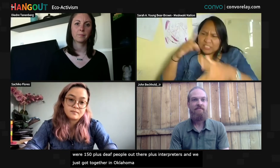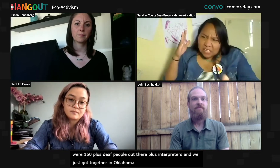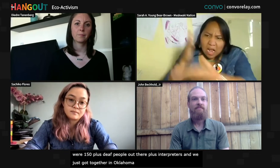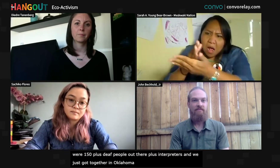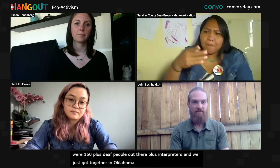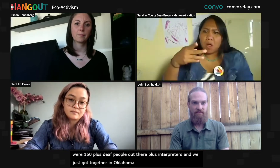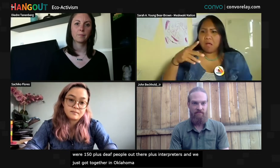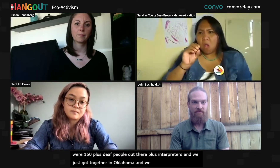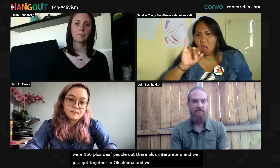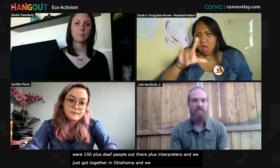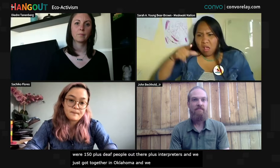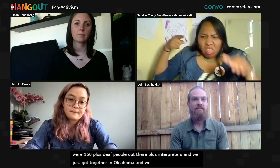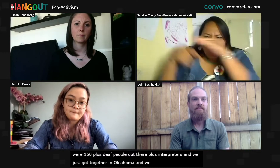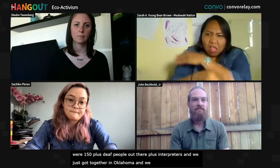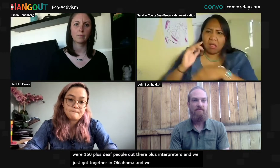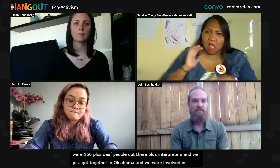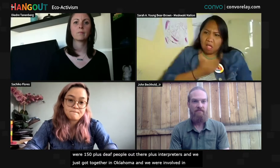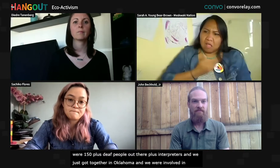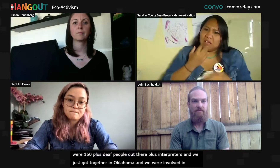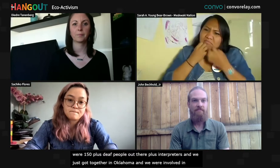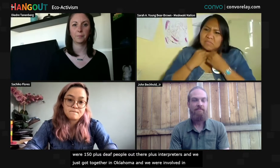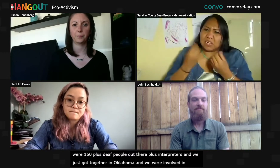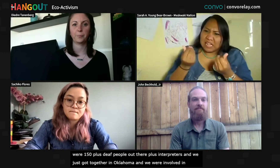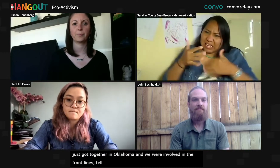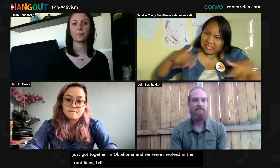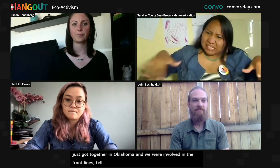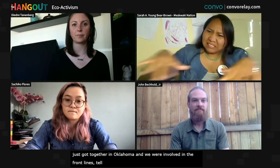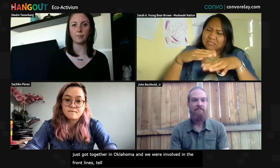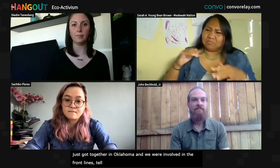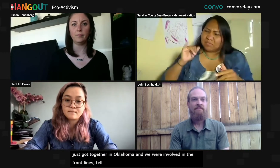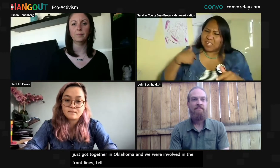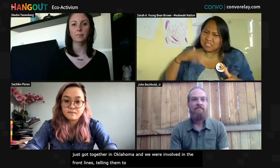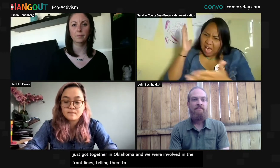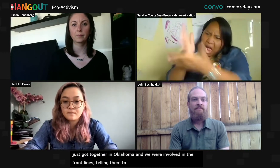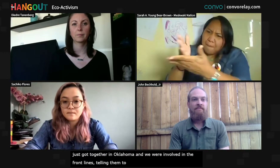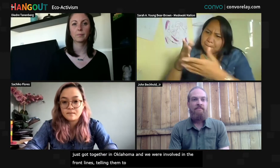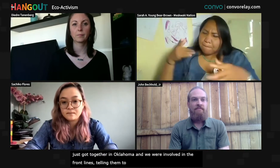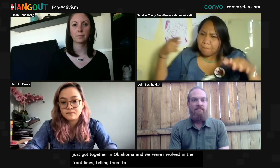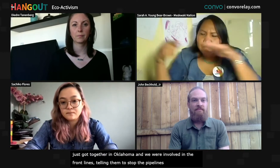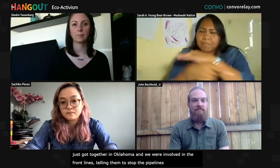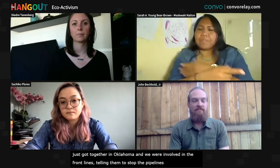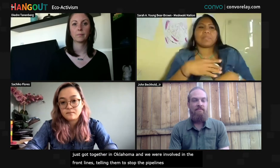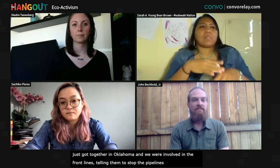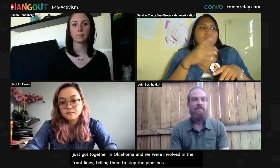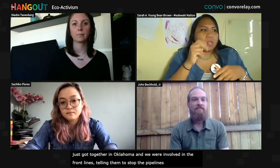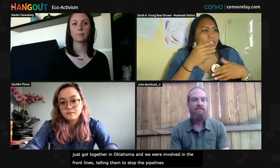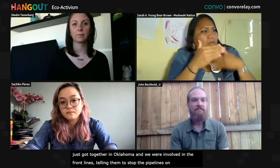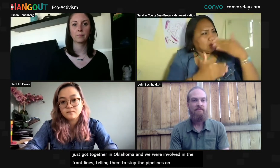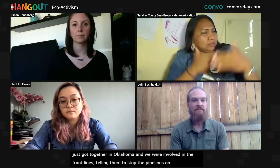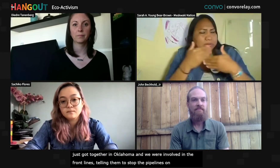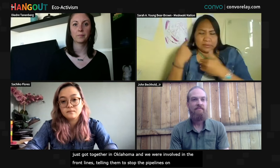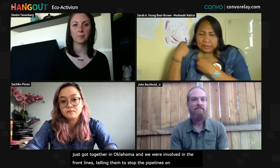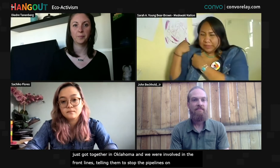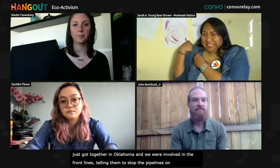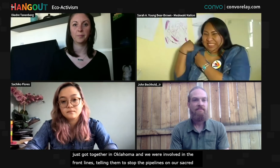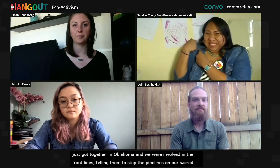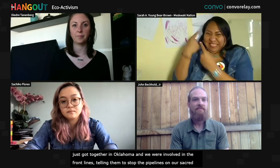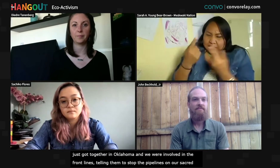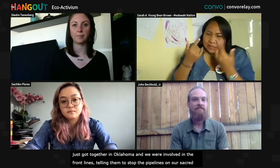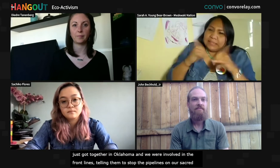front lines, telling them to stop the pipelines on our sacred land. And we made sure to let them know that we wanted this to stop. And we've